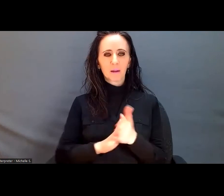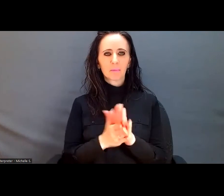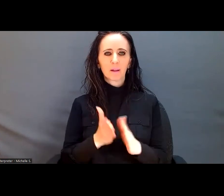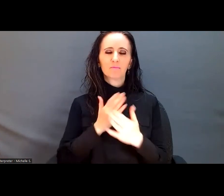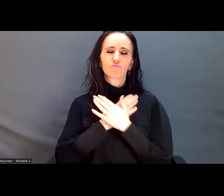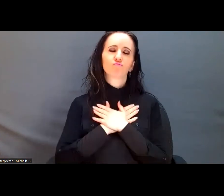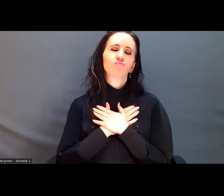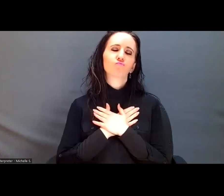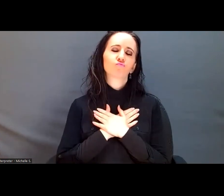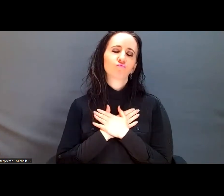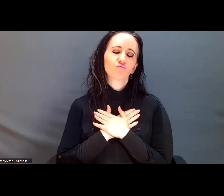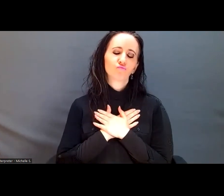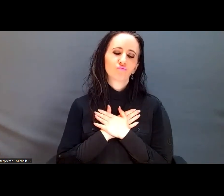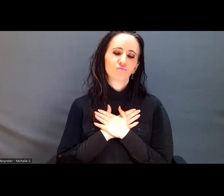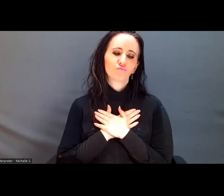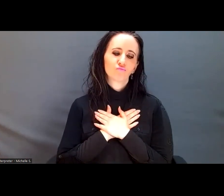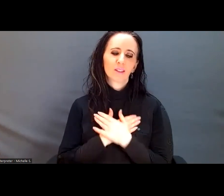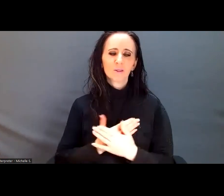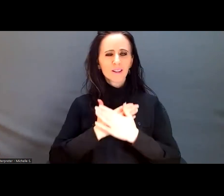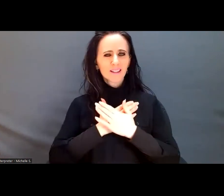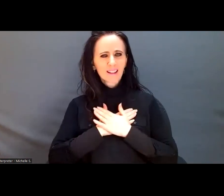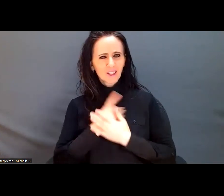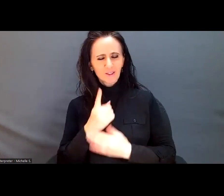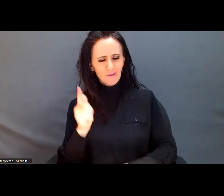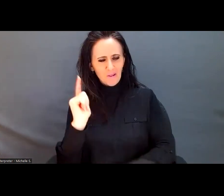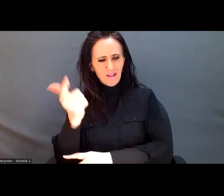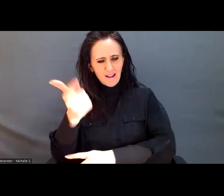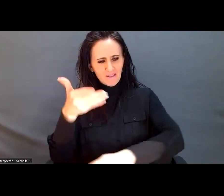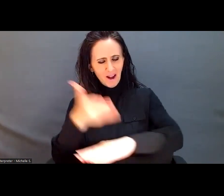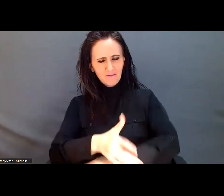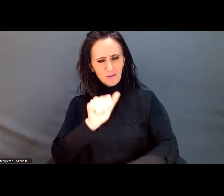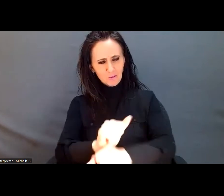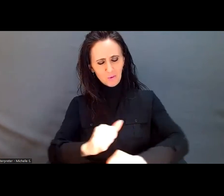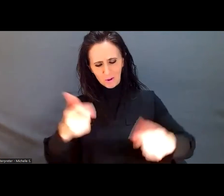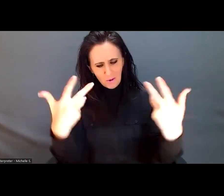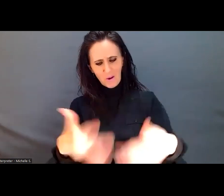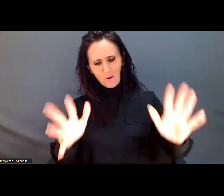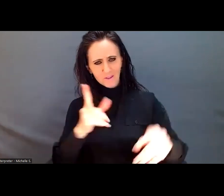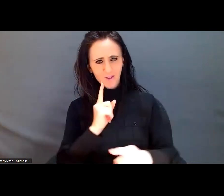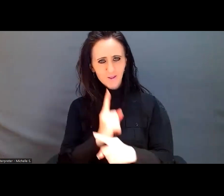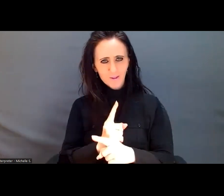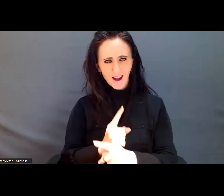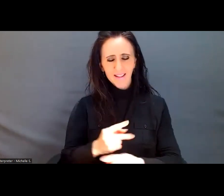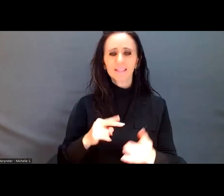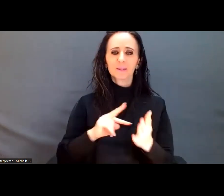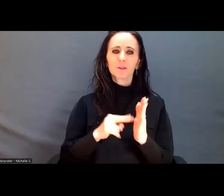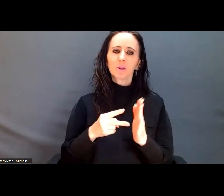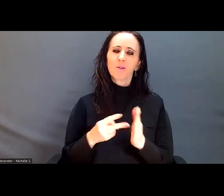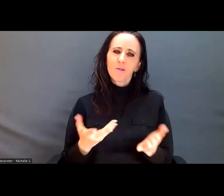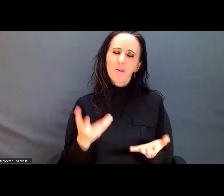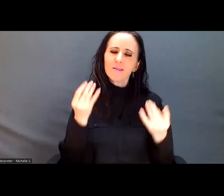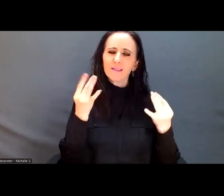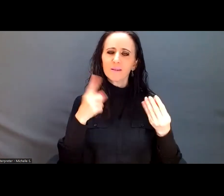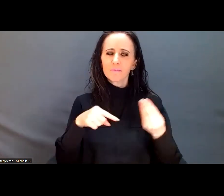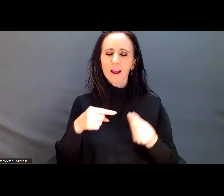facilitating. Relaxation is for after the meeting. Yeah, makes sense? So consider standing and setting up your studio to be able to